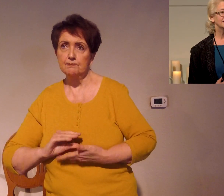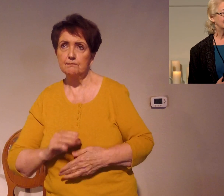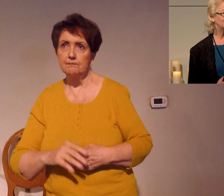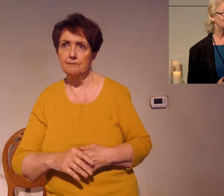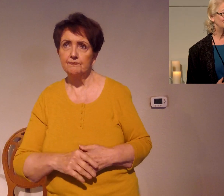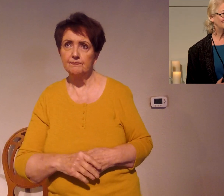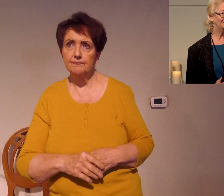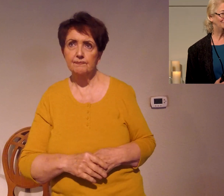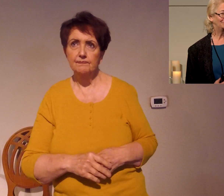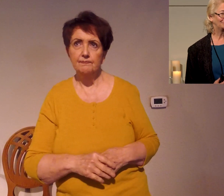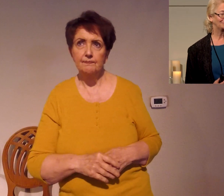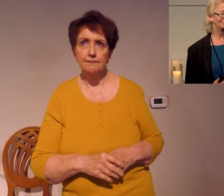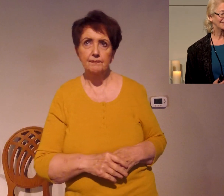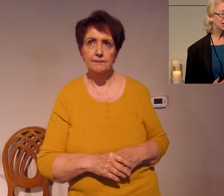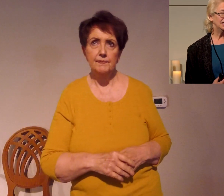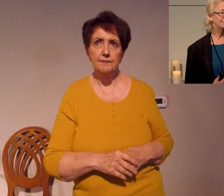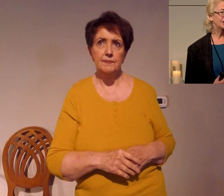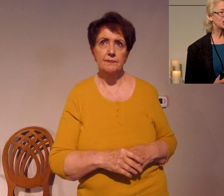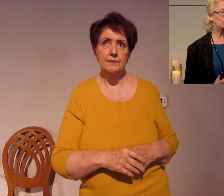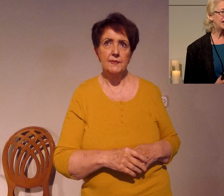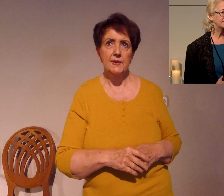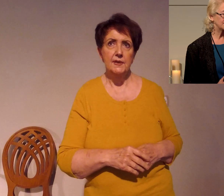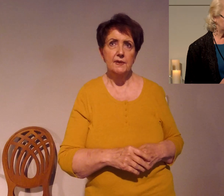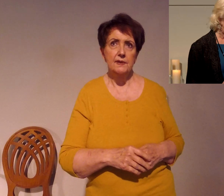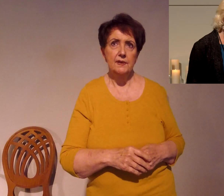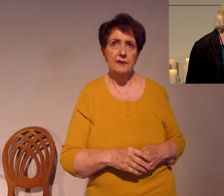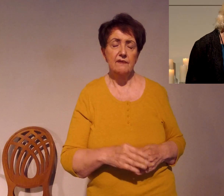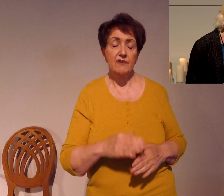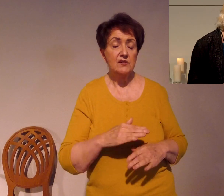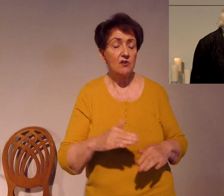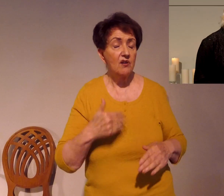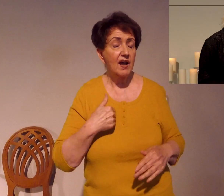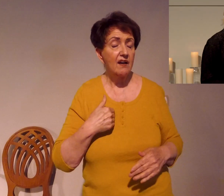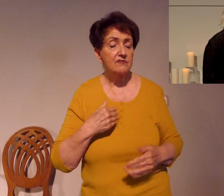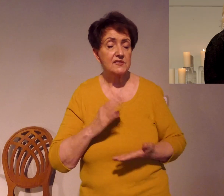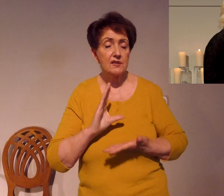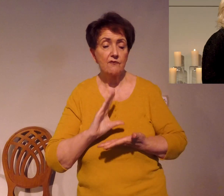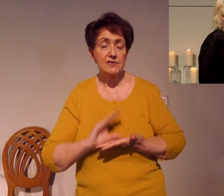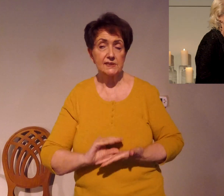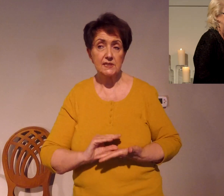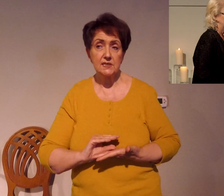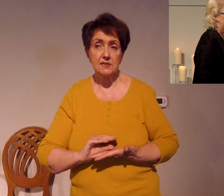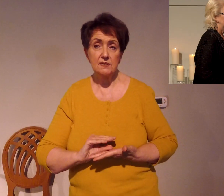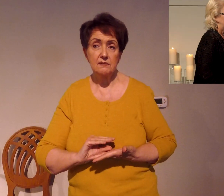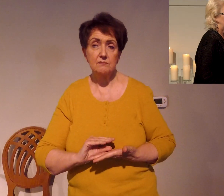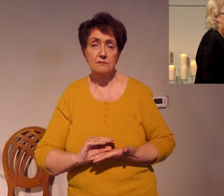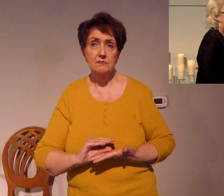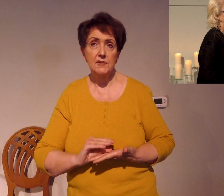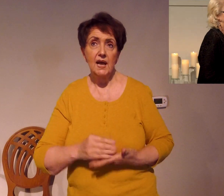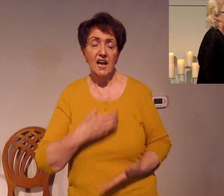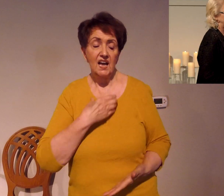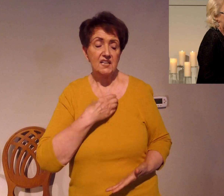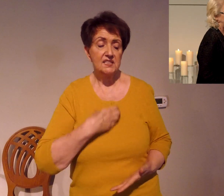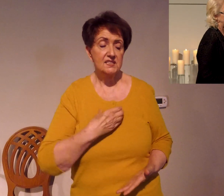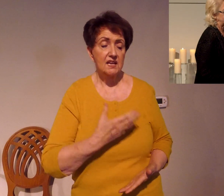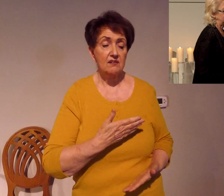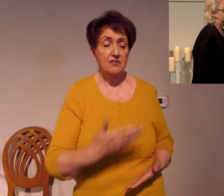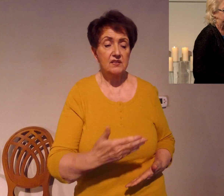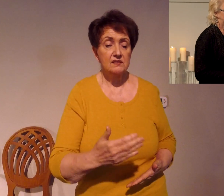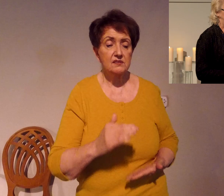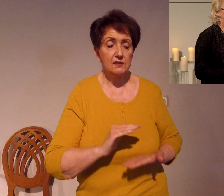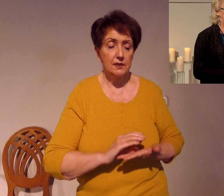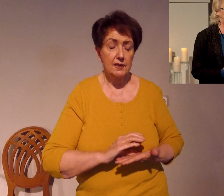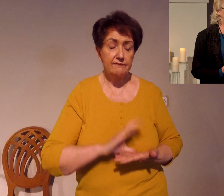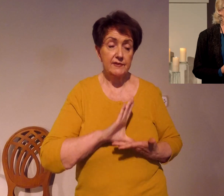Does that make sense to you? If I don't have self-esteem, then I desire things that will raise my